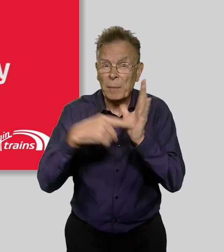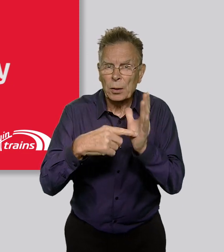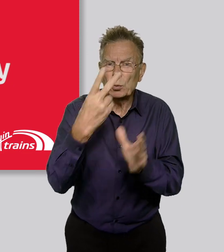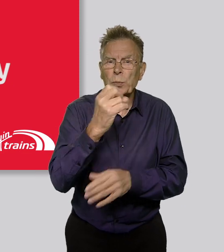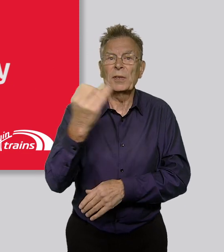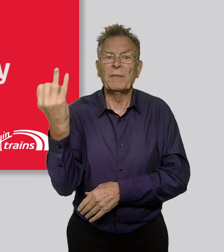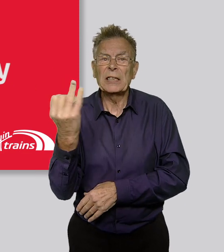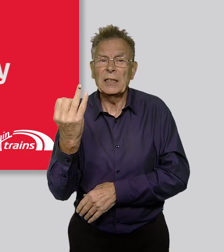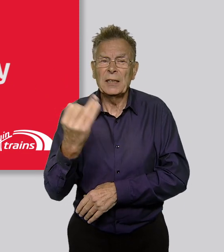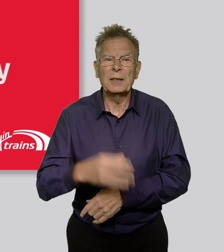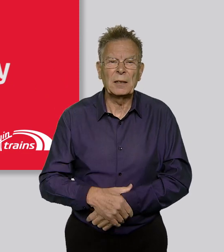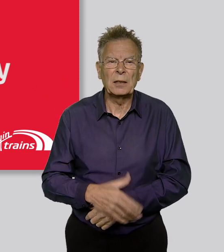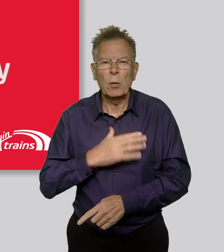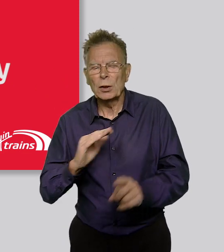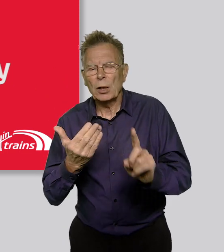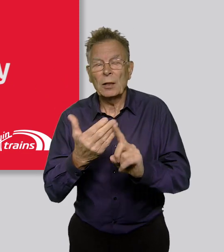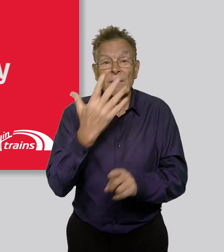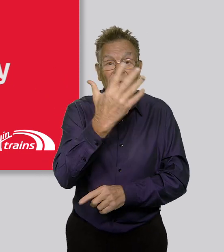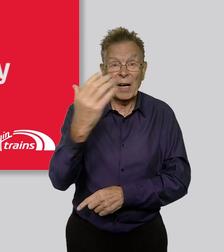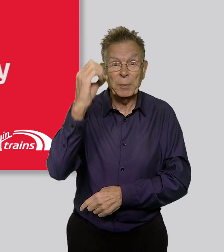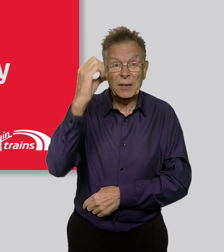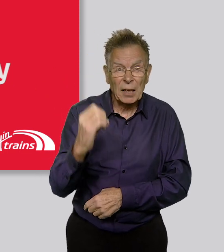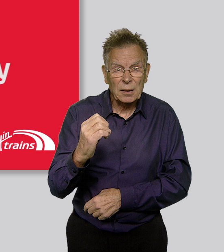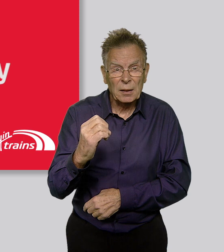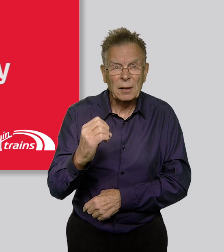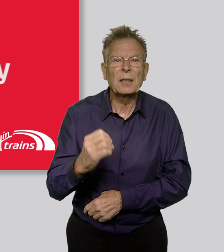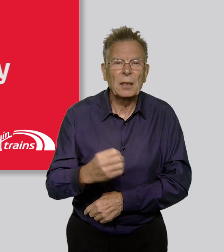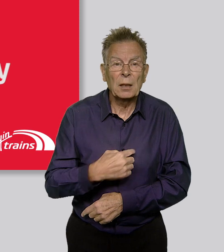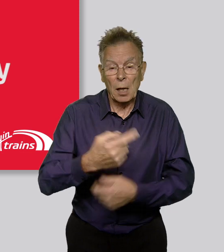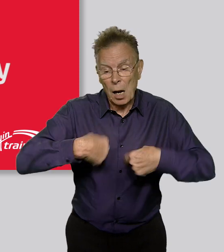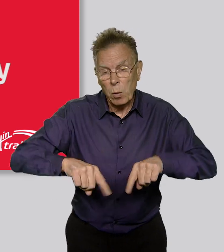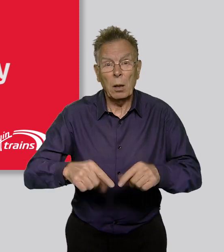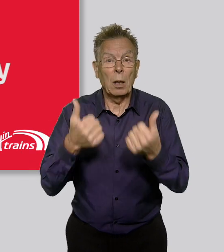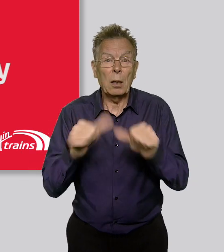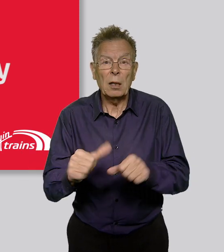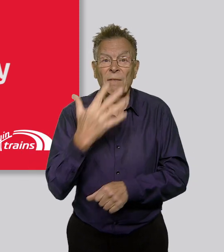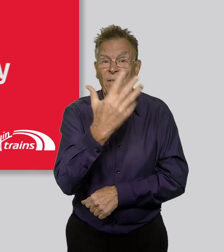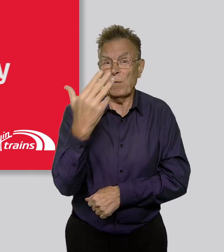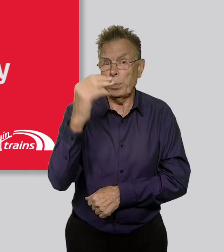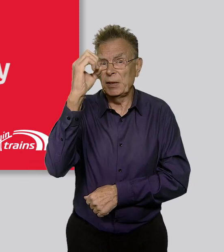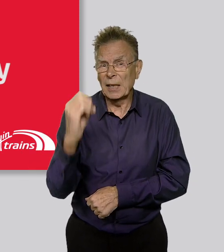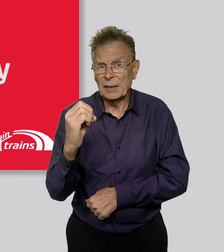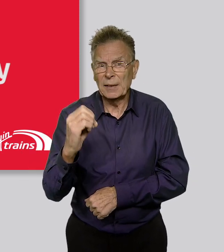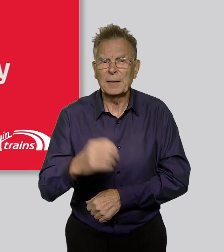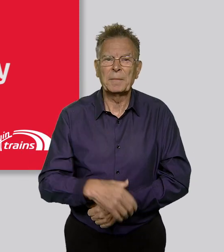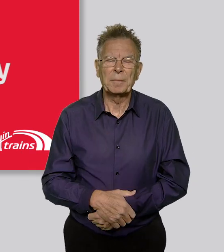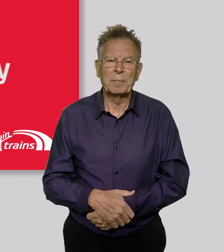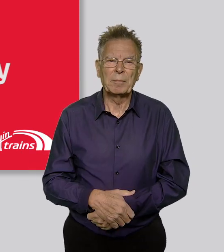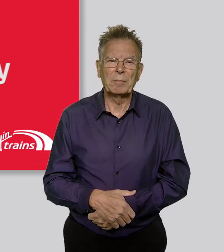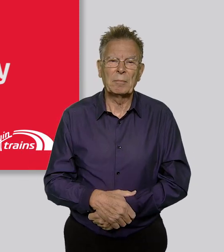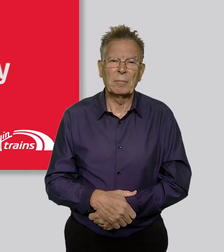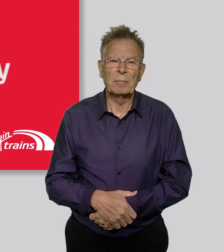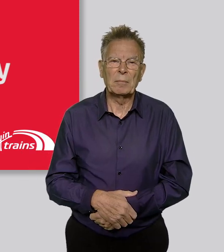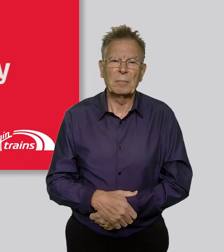to September 2017. Target 55%. Our results 54%.